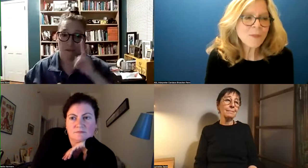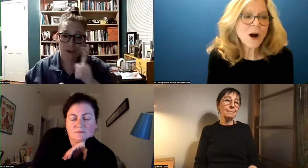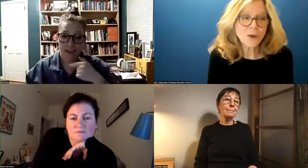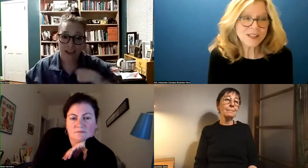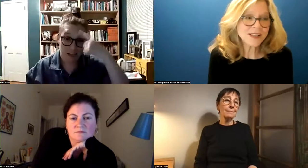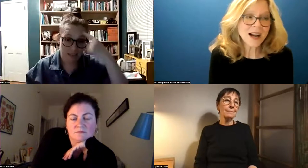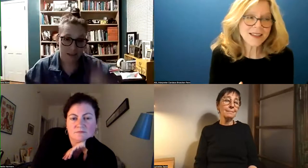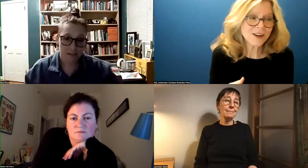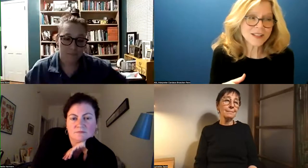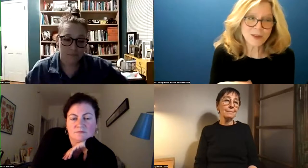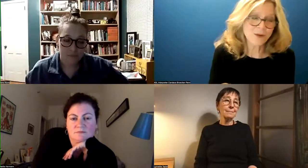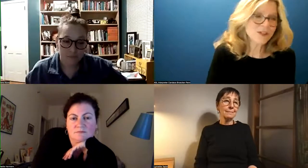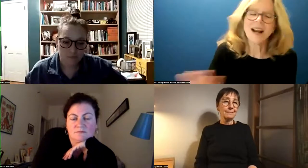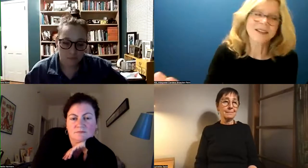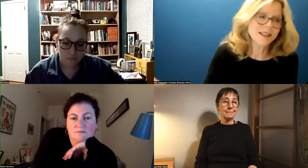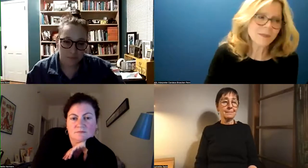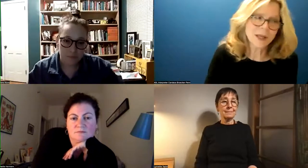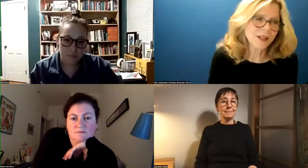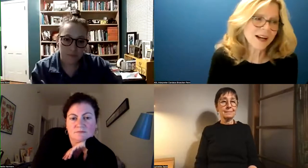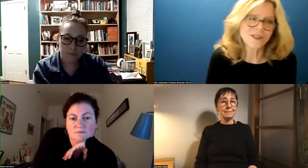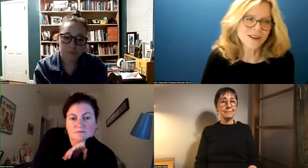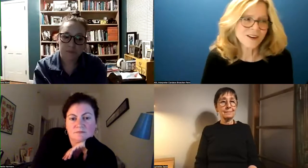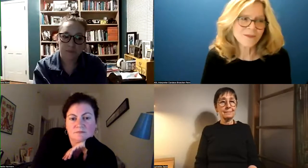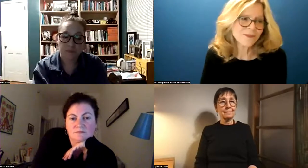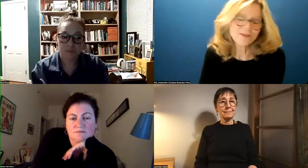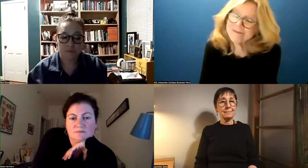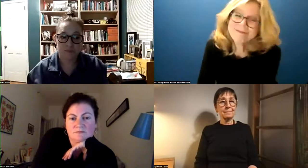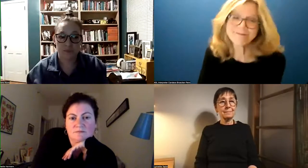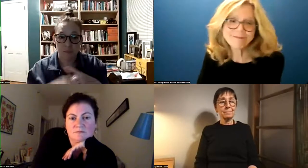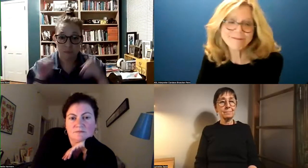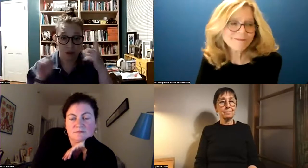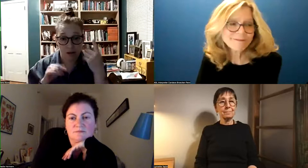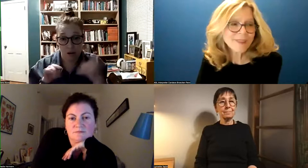ASL poets, I think, are some of the most talented people out there.